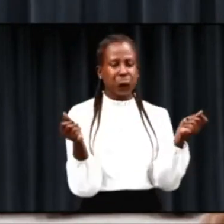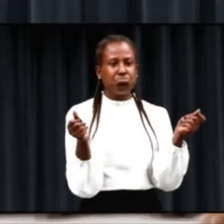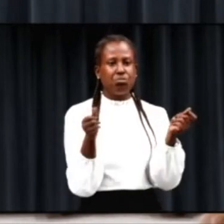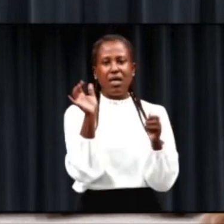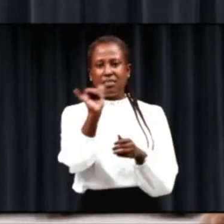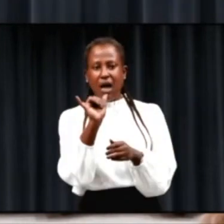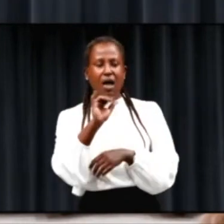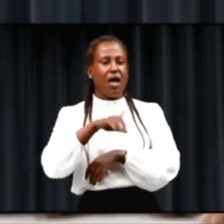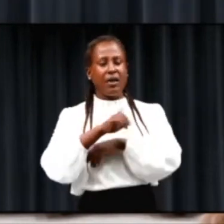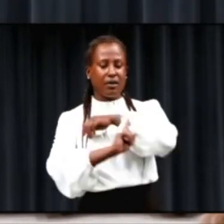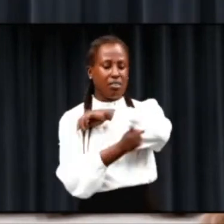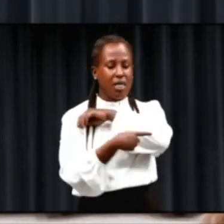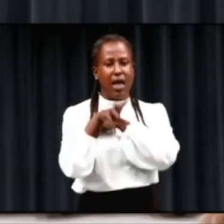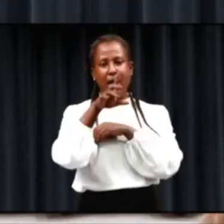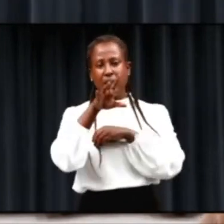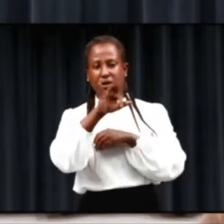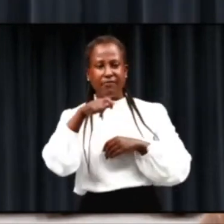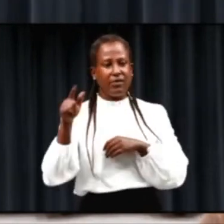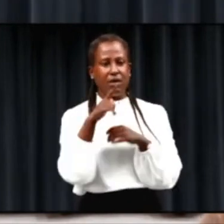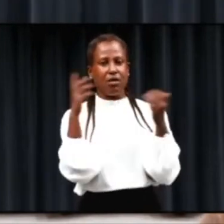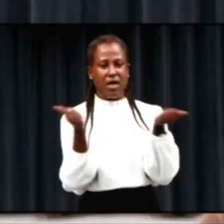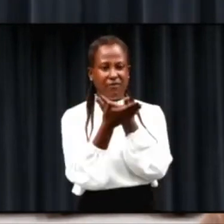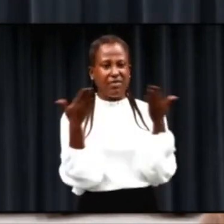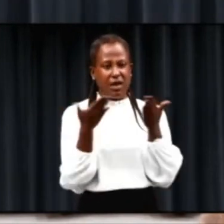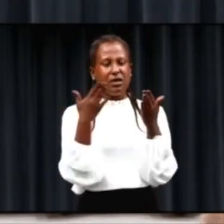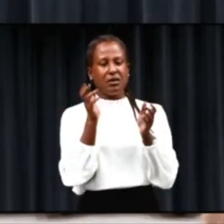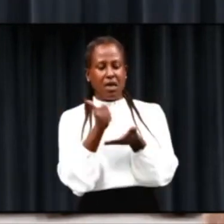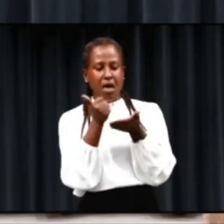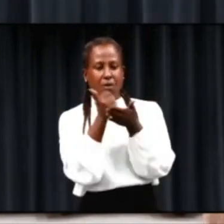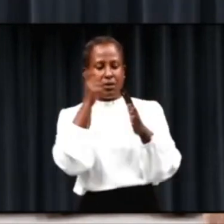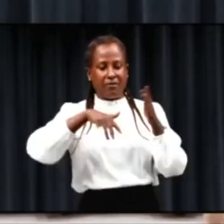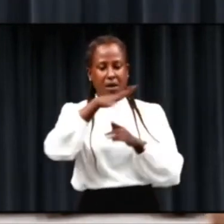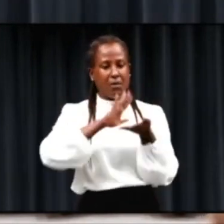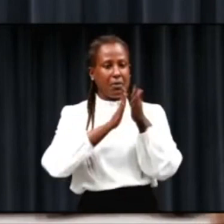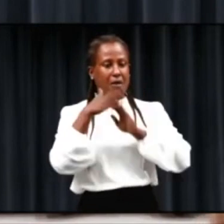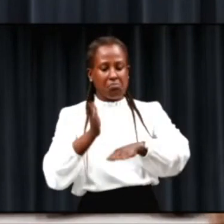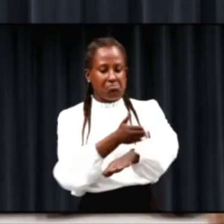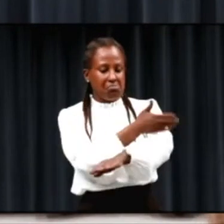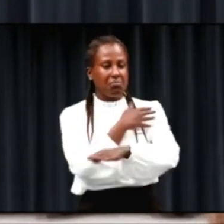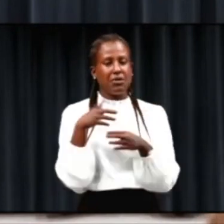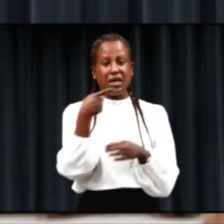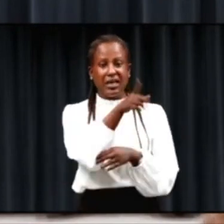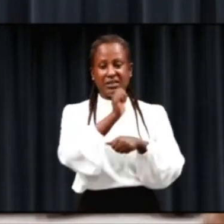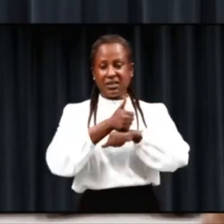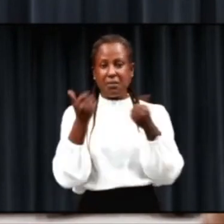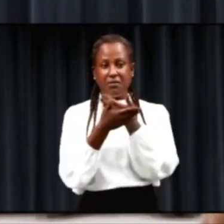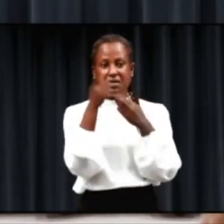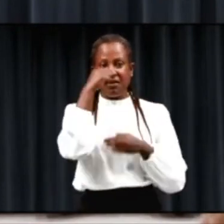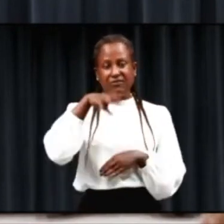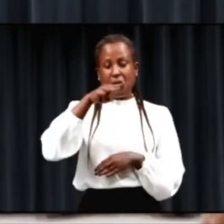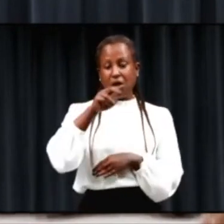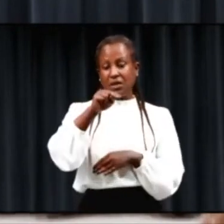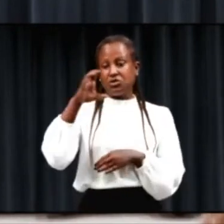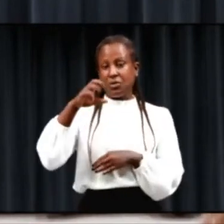broader audience. All of this experience adds up to what our community now needs to head the Maryland National Capital Park and Planning